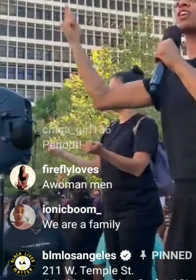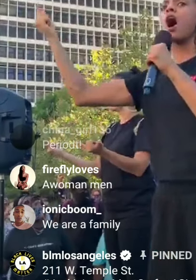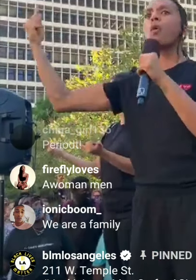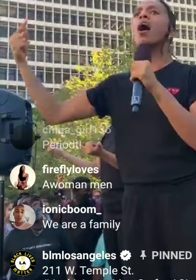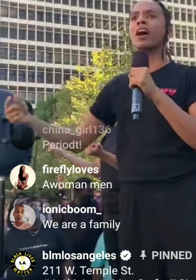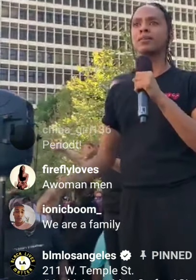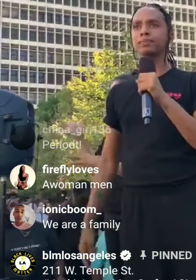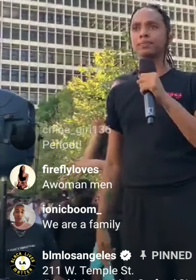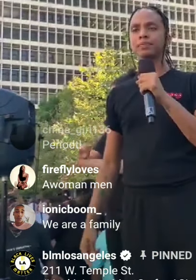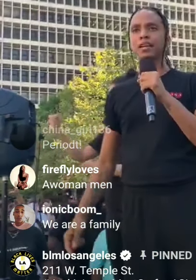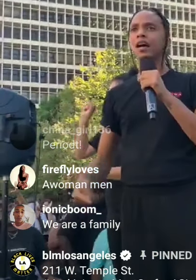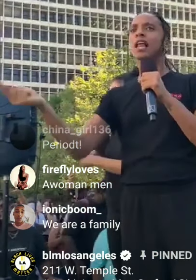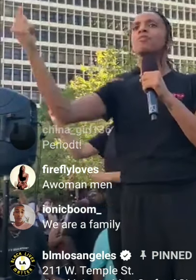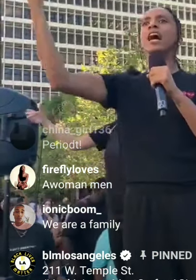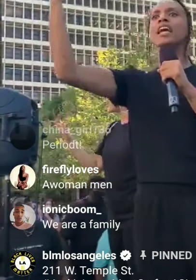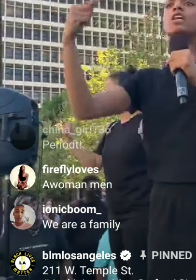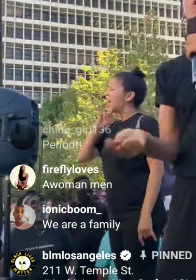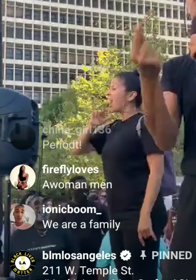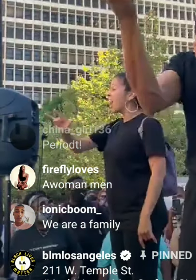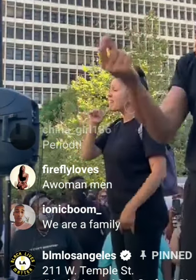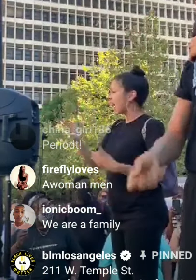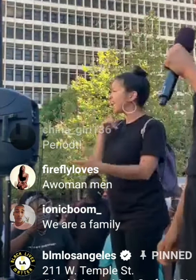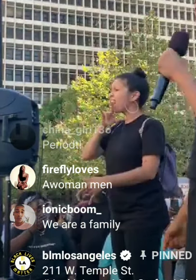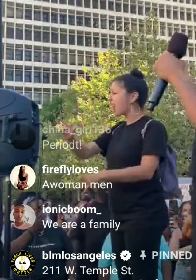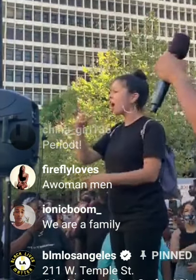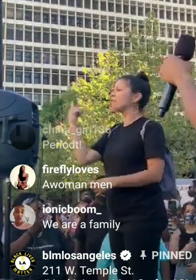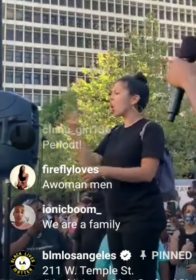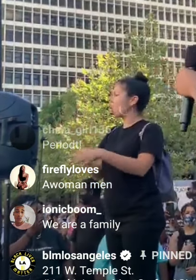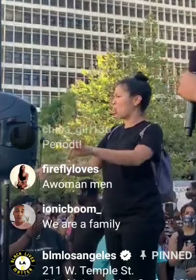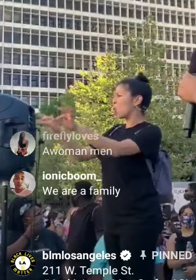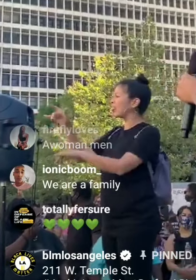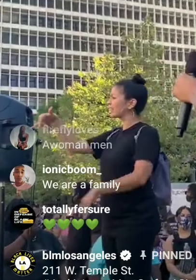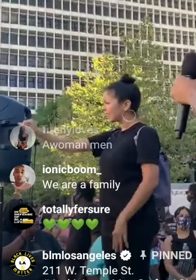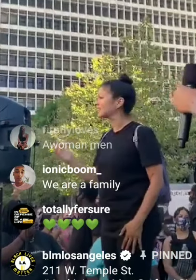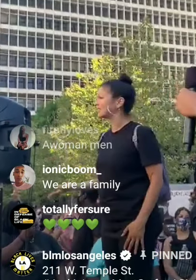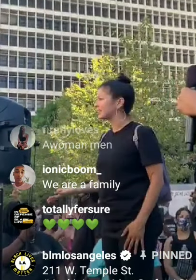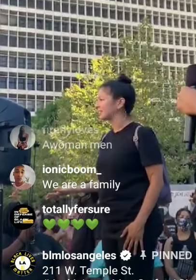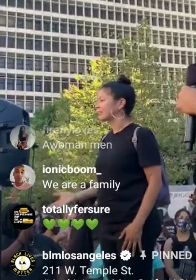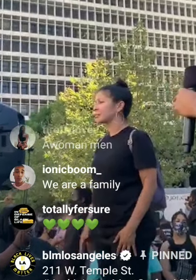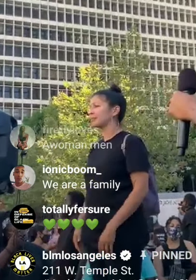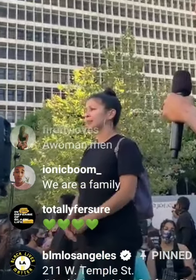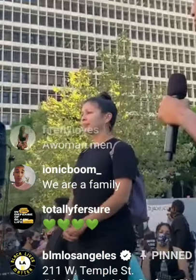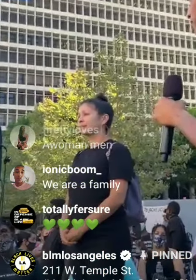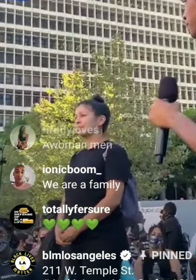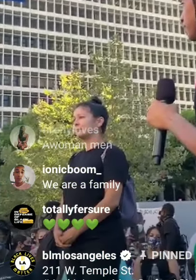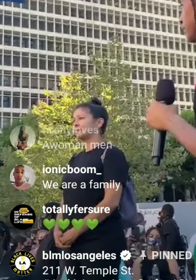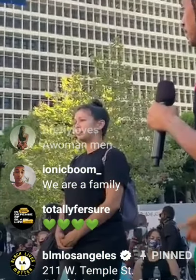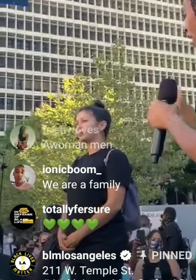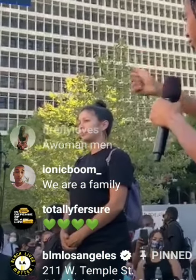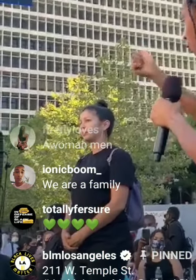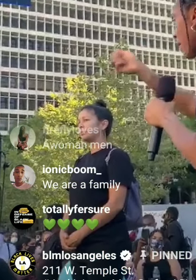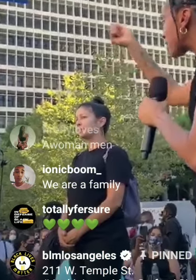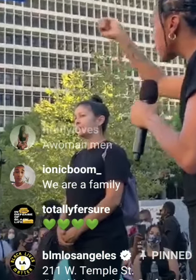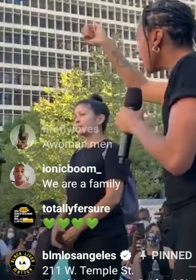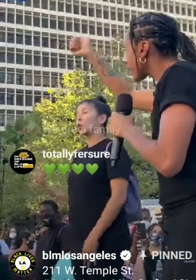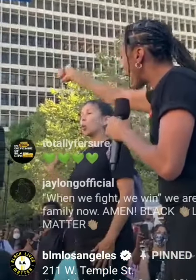benefit his body but decay his mind. And I want to tell you something. If the mind is the muscle of the soul, which is to say it is the closest